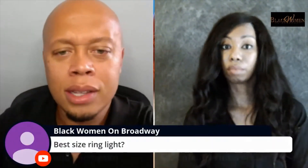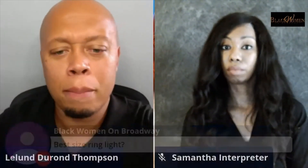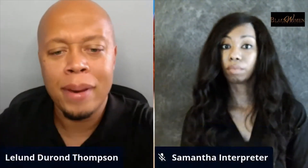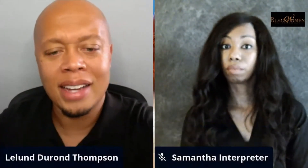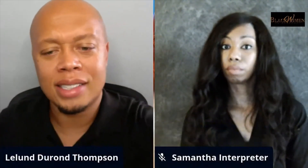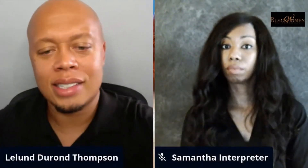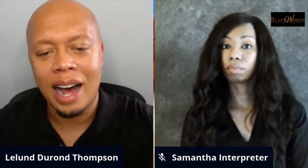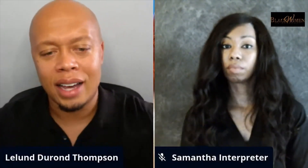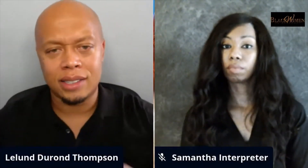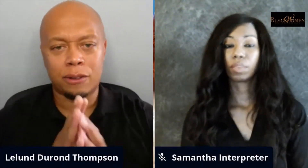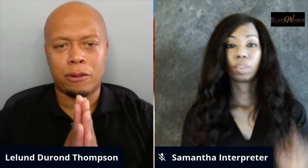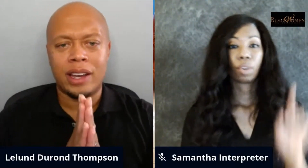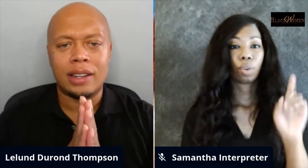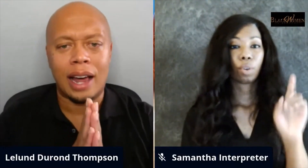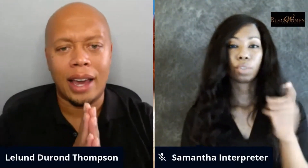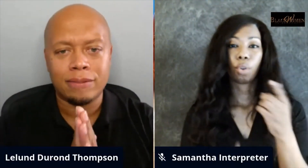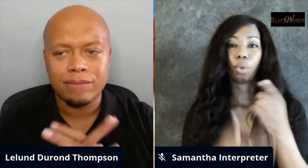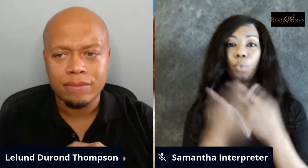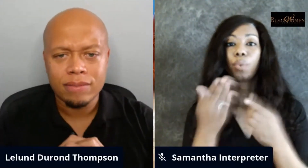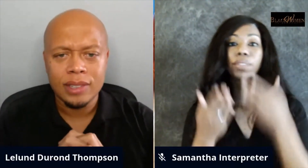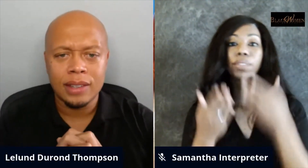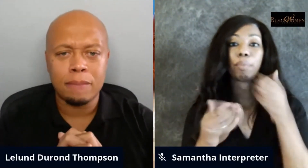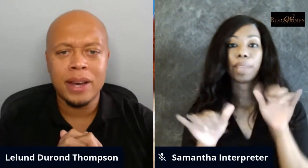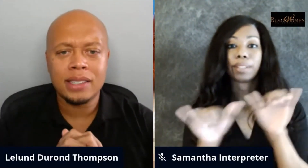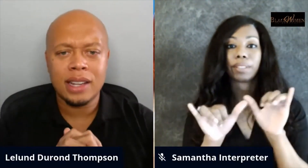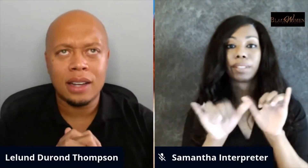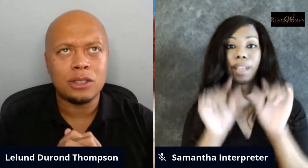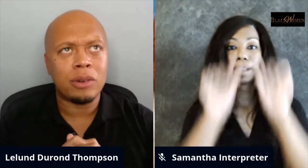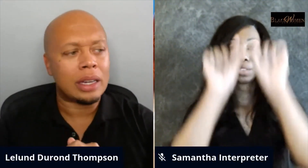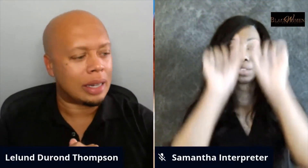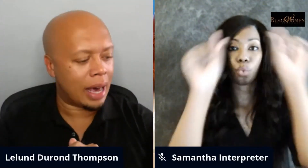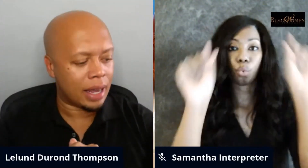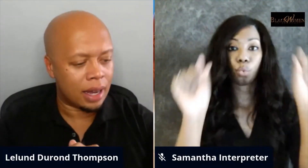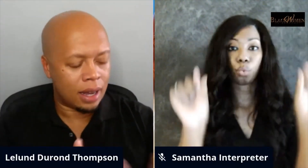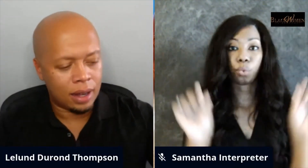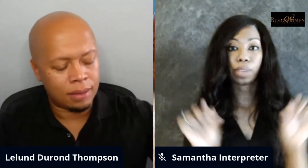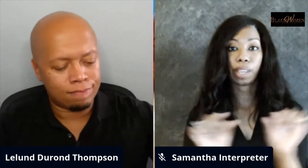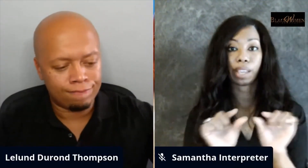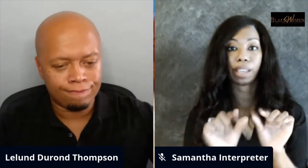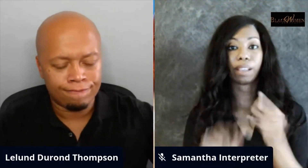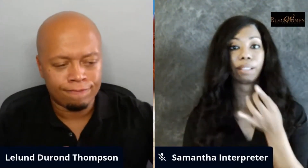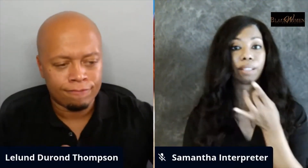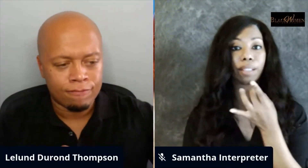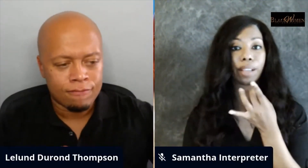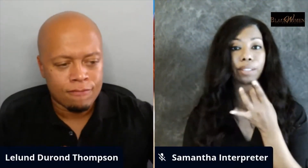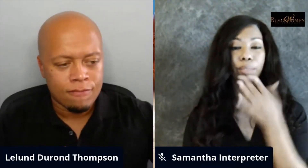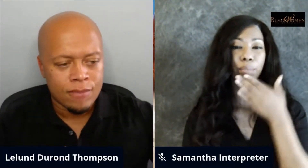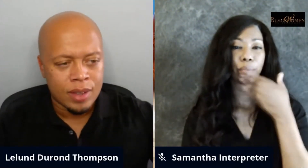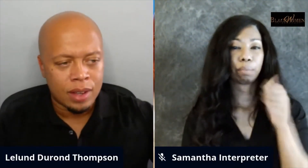What's the best size ring light? The best size ring light,